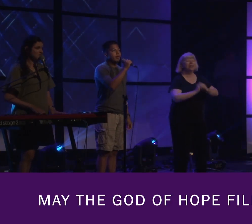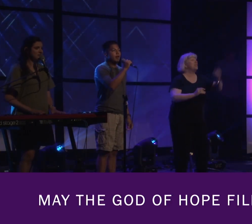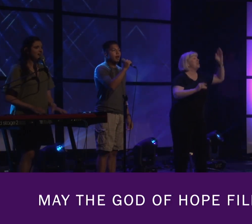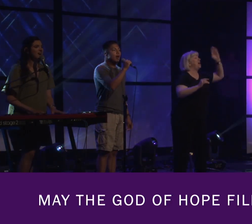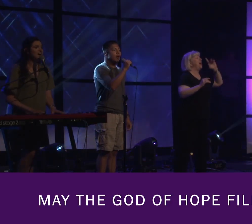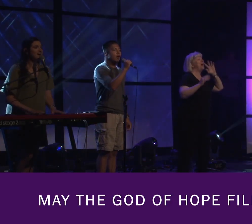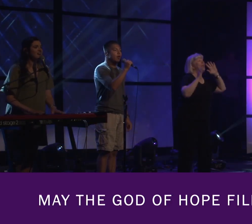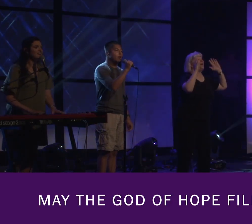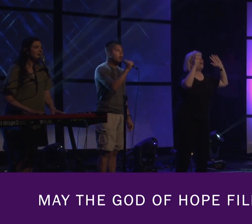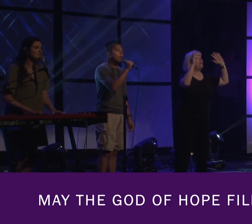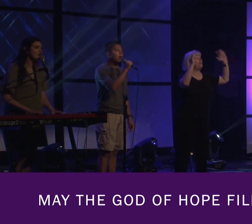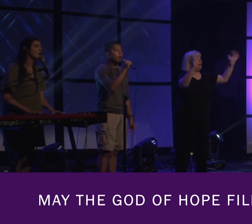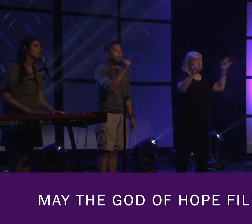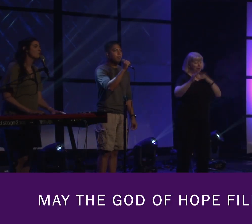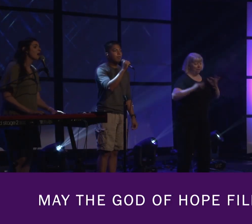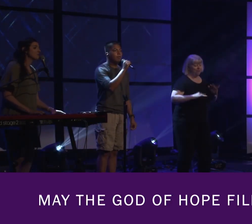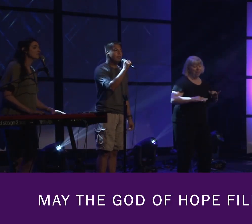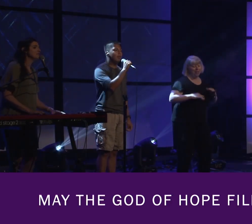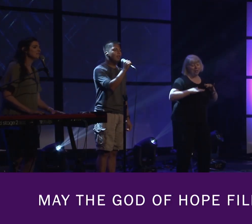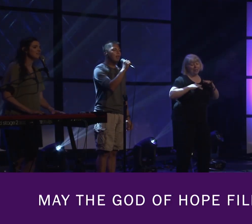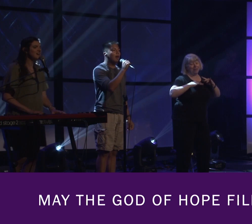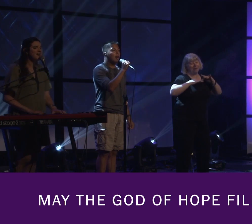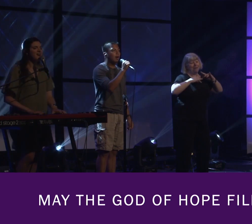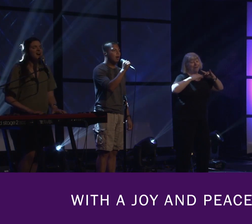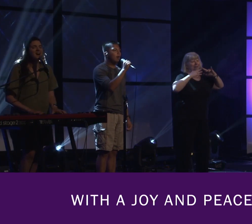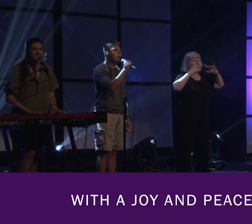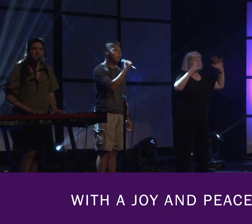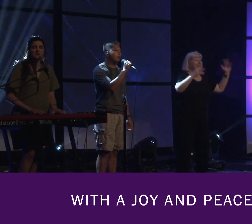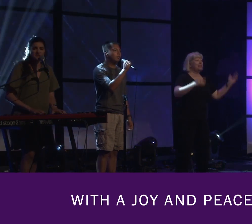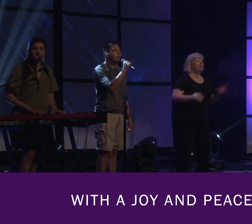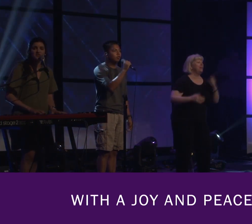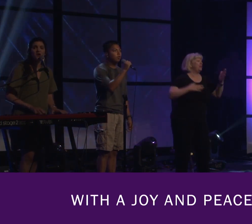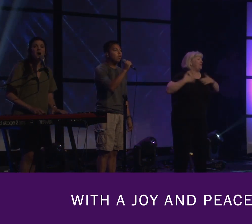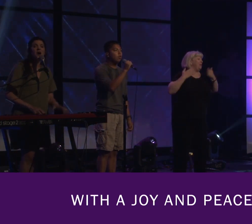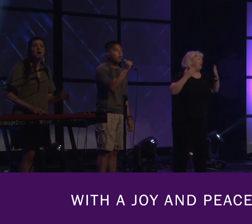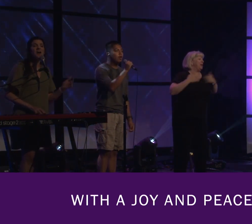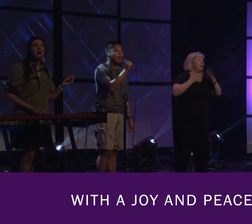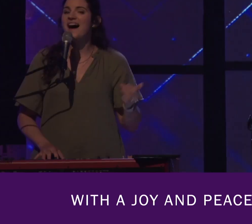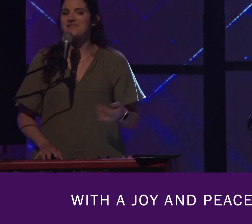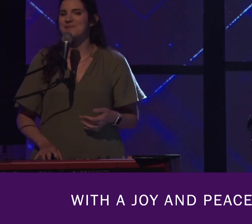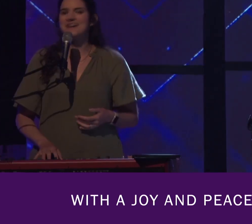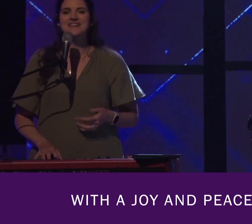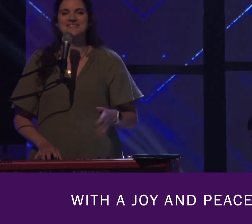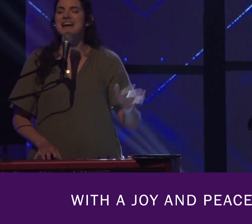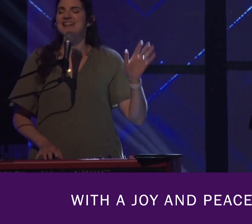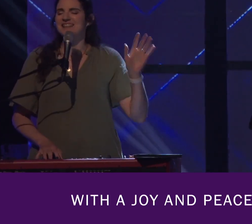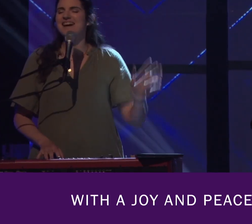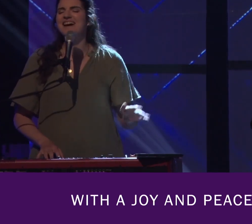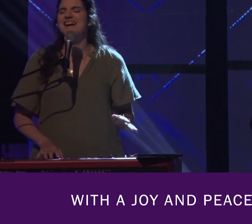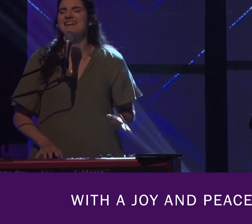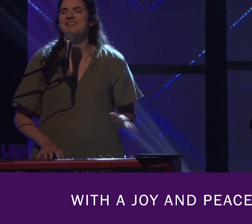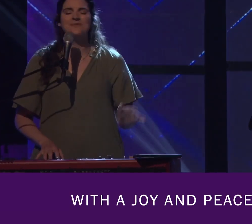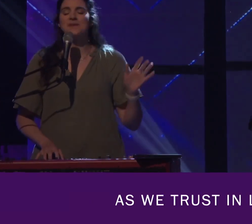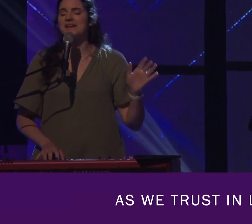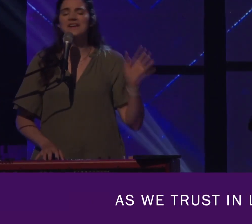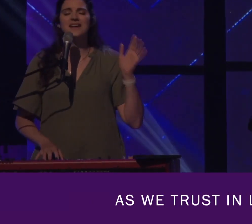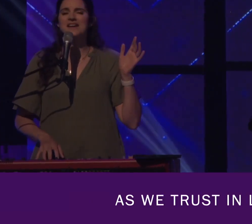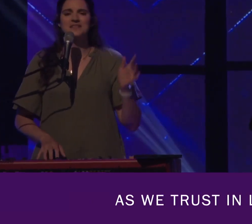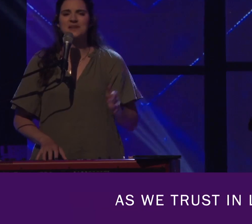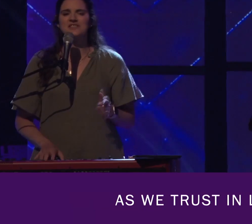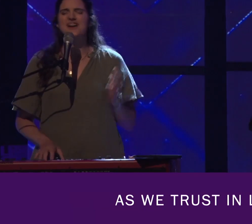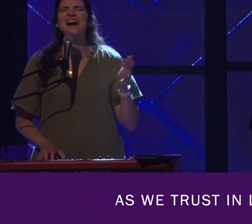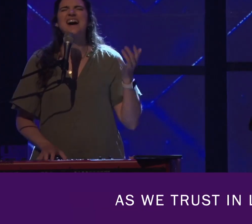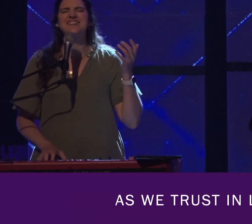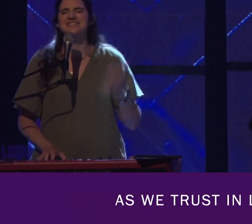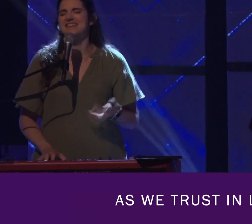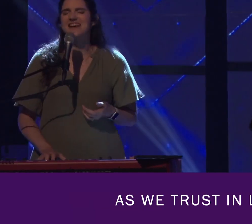May the God of hope fill our hearts with the joy and peace. Let it be as